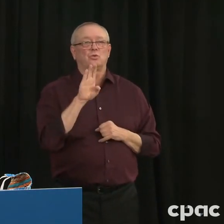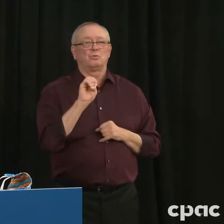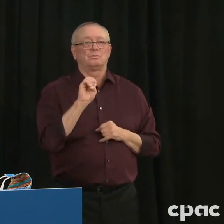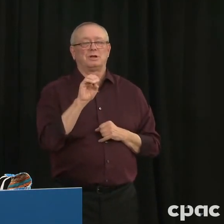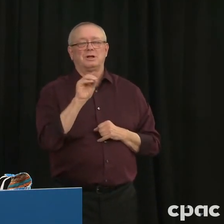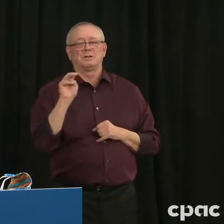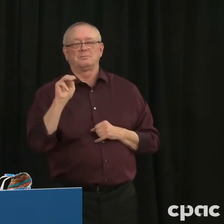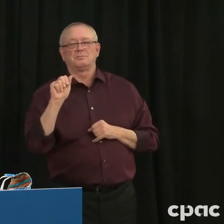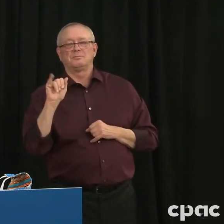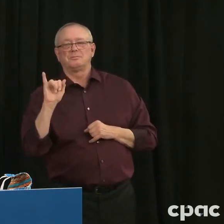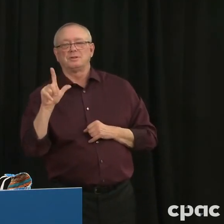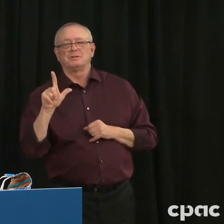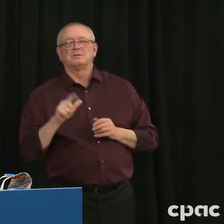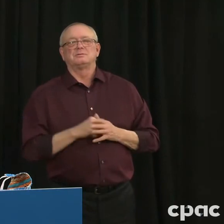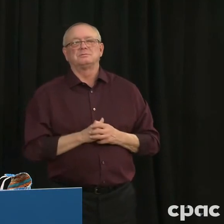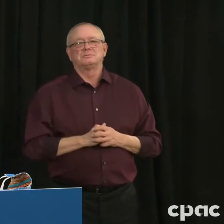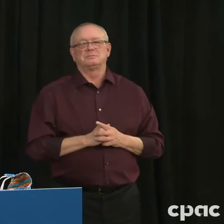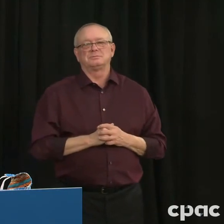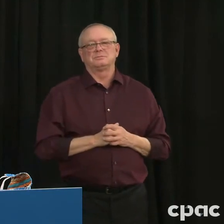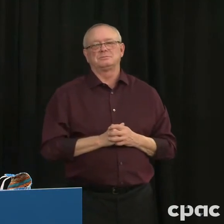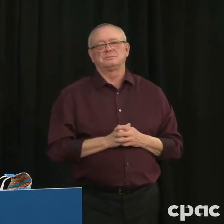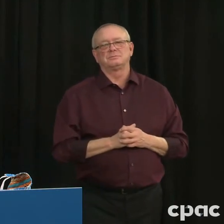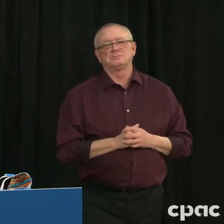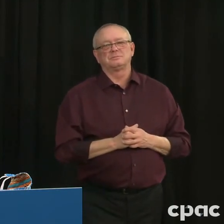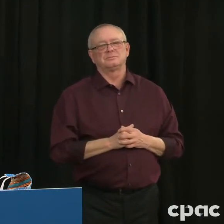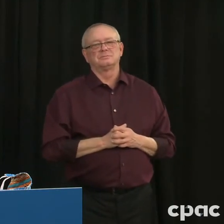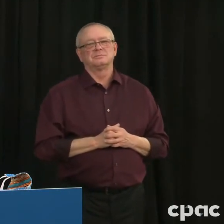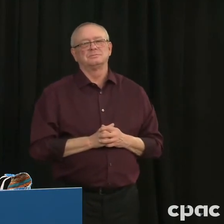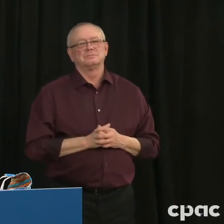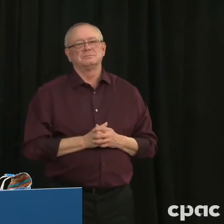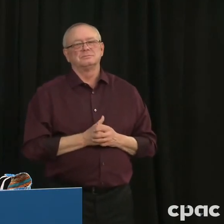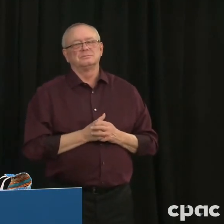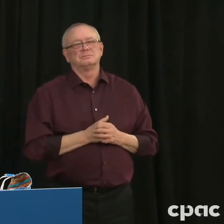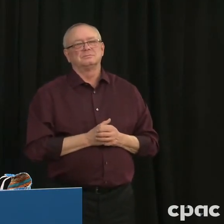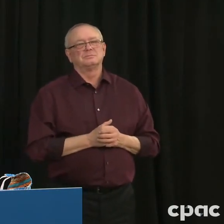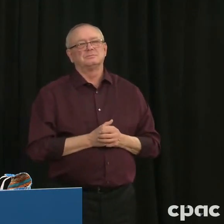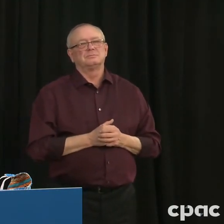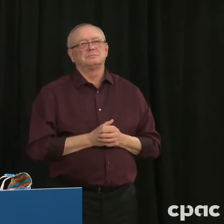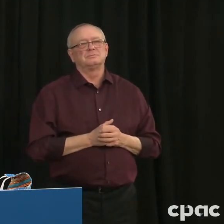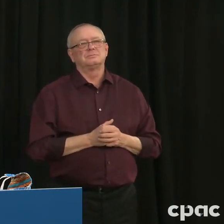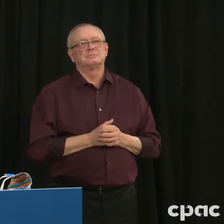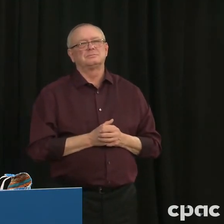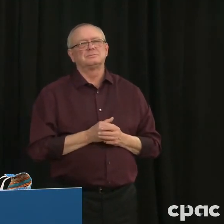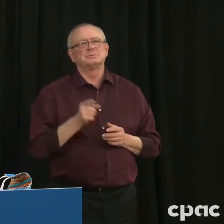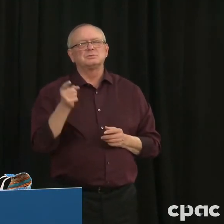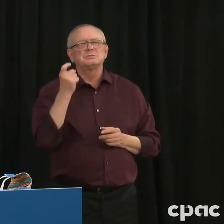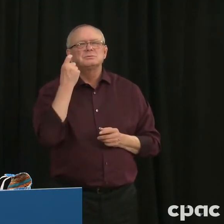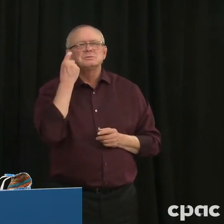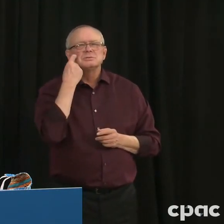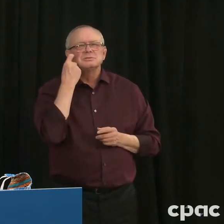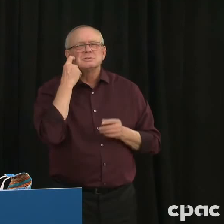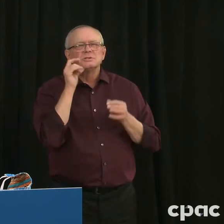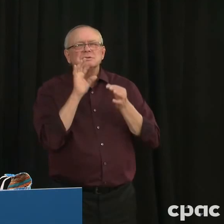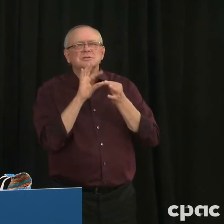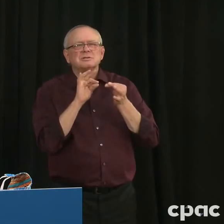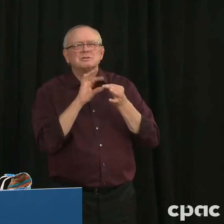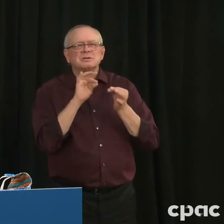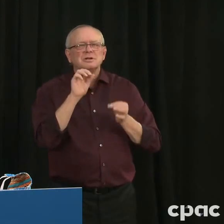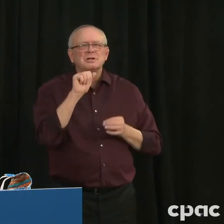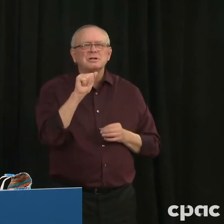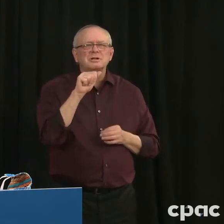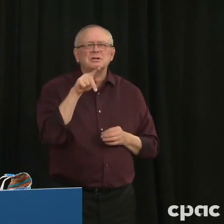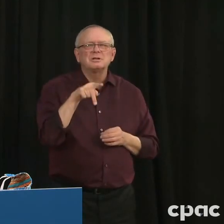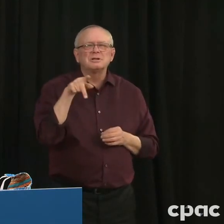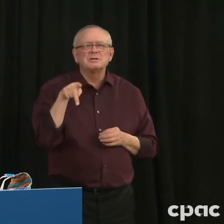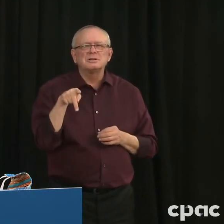Hi, Dr. Hinshaw. Can you clarify what you had just said on the app? If I understood you correctly, you said people who are using the app will be contact